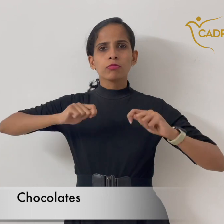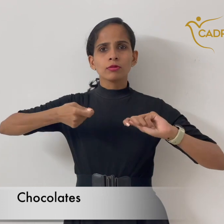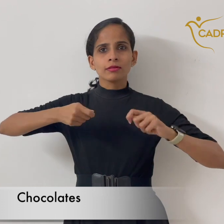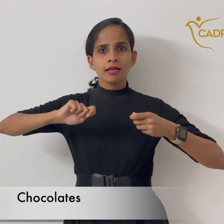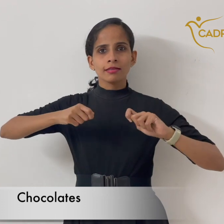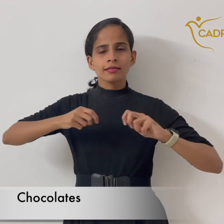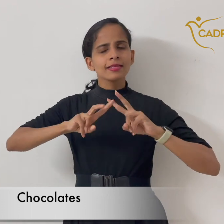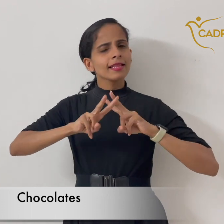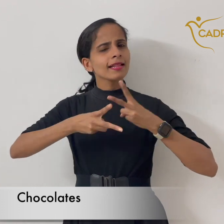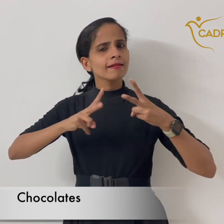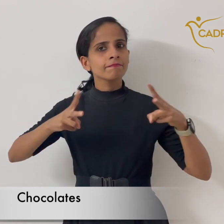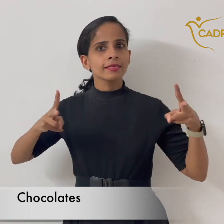Chocolates.